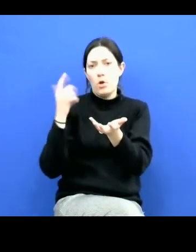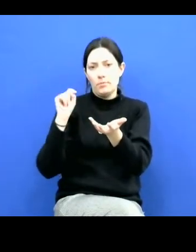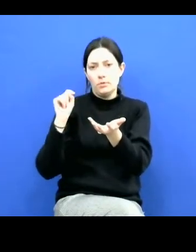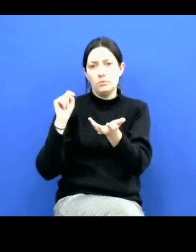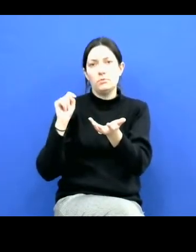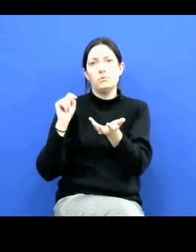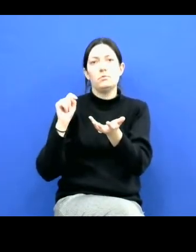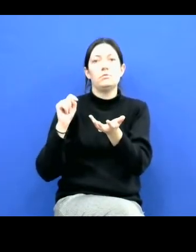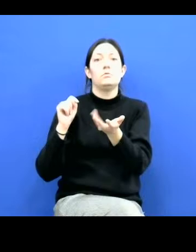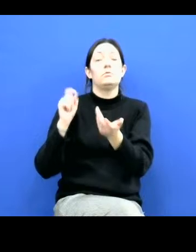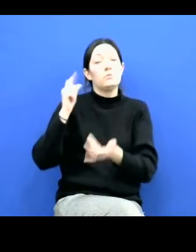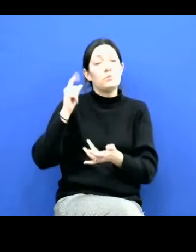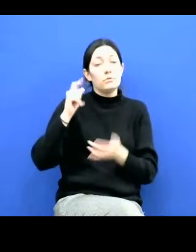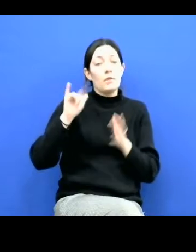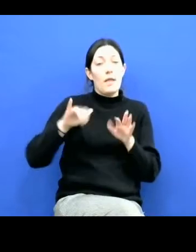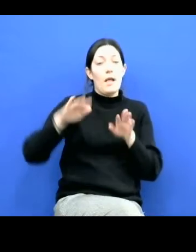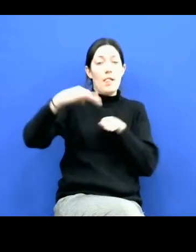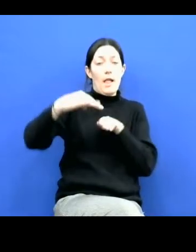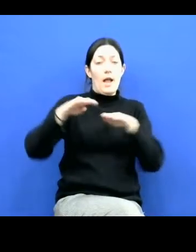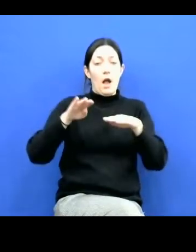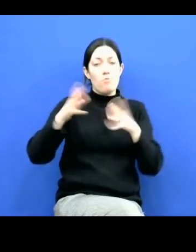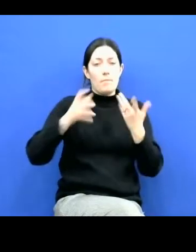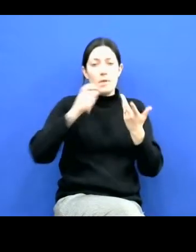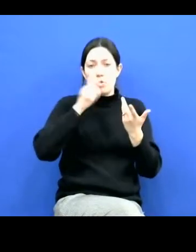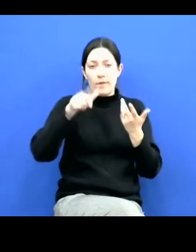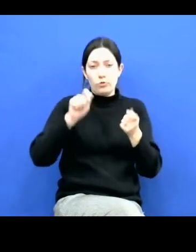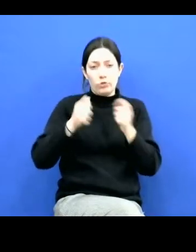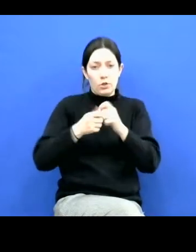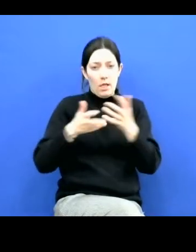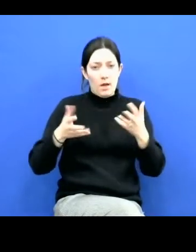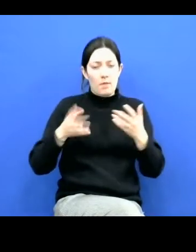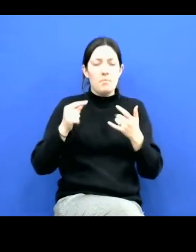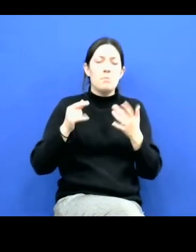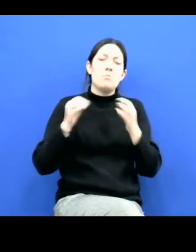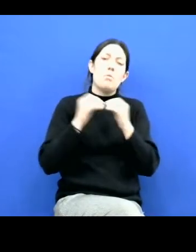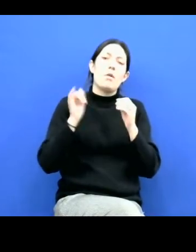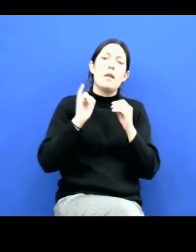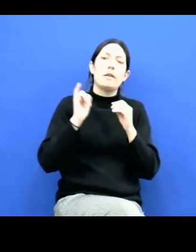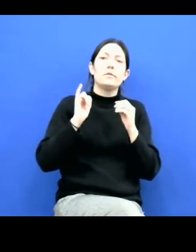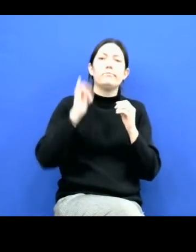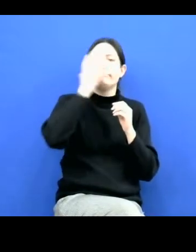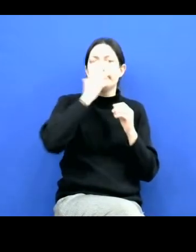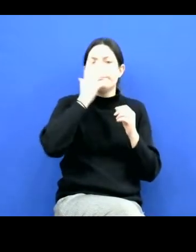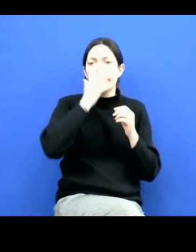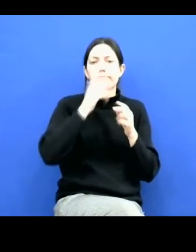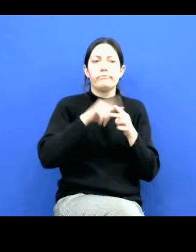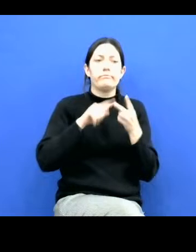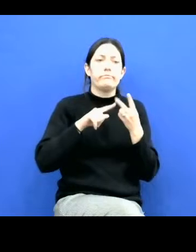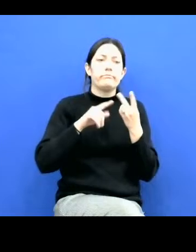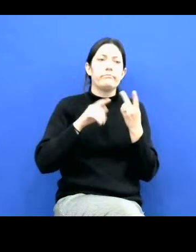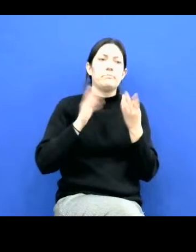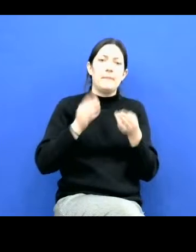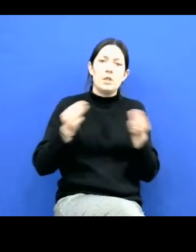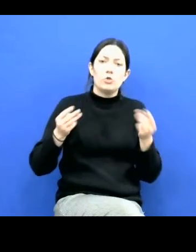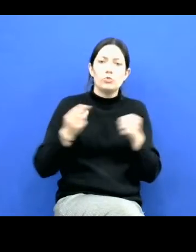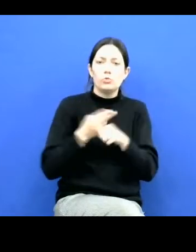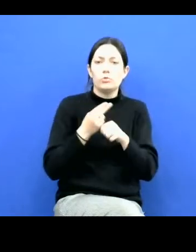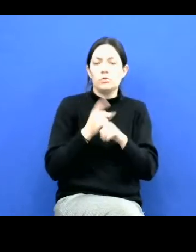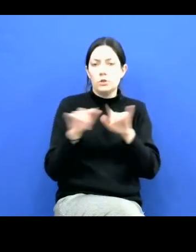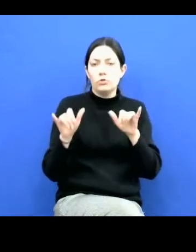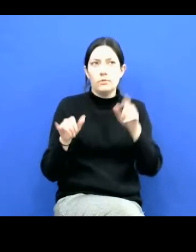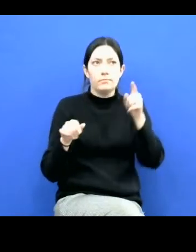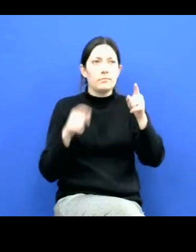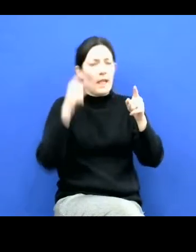the layout probably doesn't have to change much, just the materials, the look. I think that's very doable. I think the layout